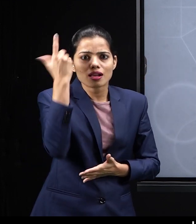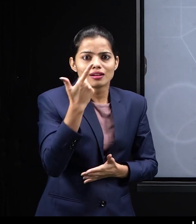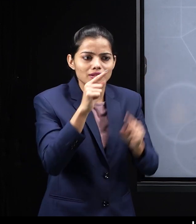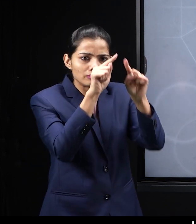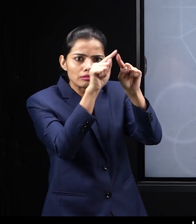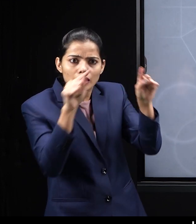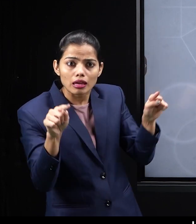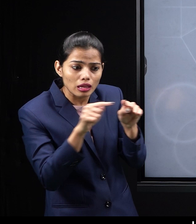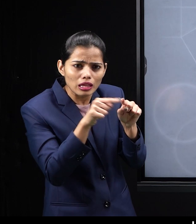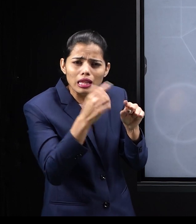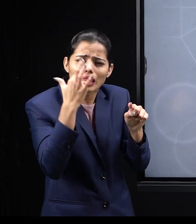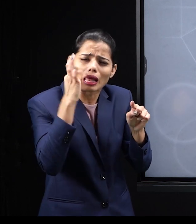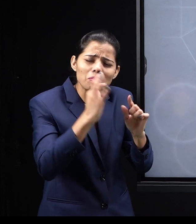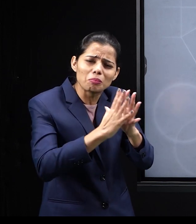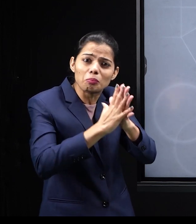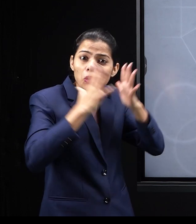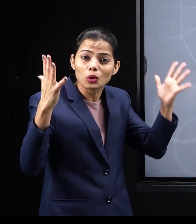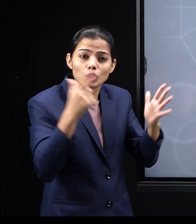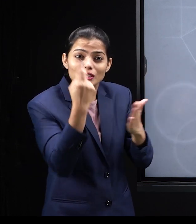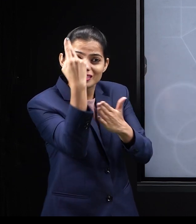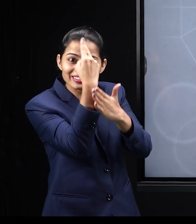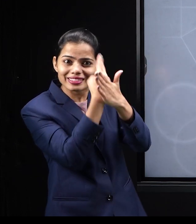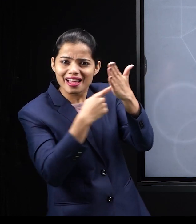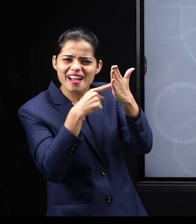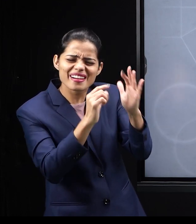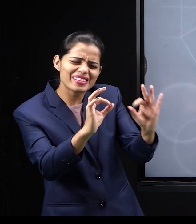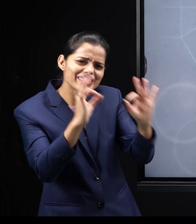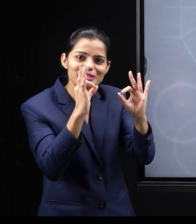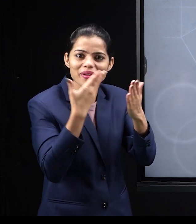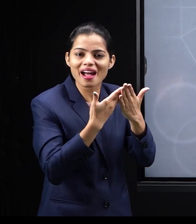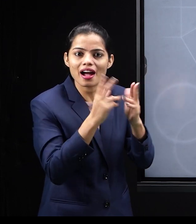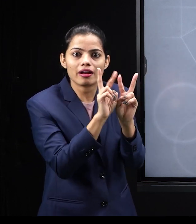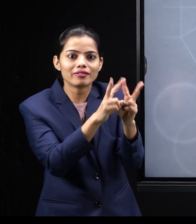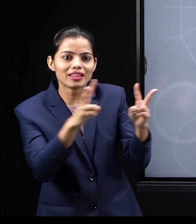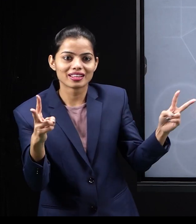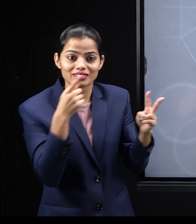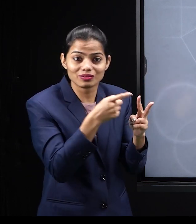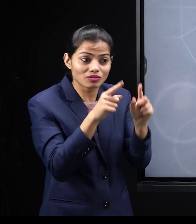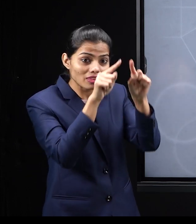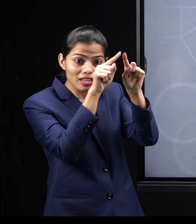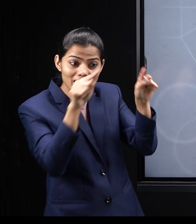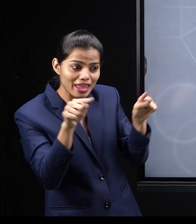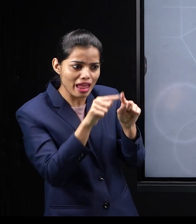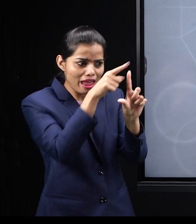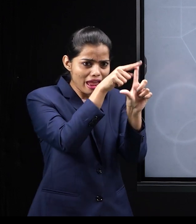Learning the congruence of triangles is very important to draw conclusion from the different polygon